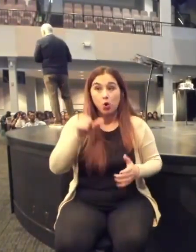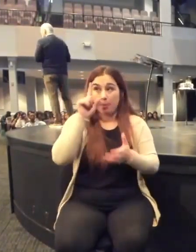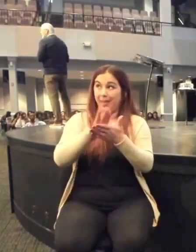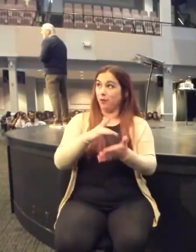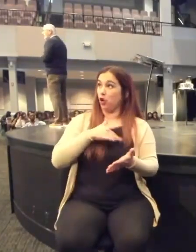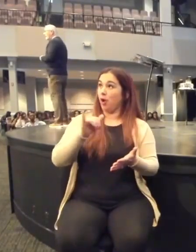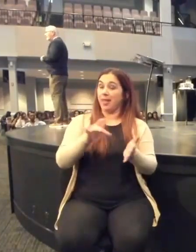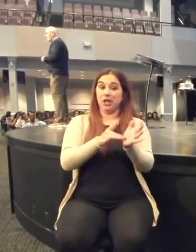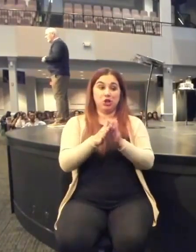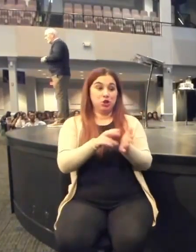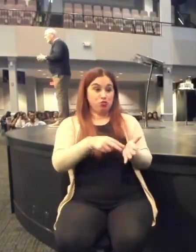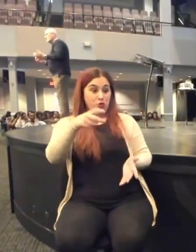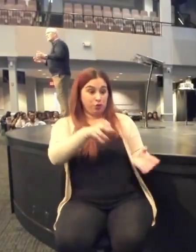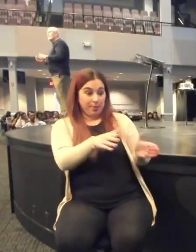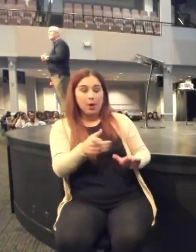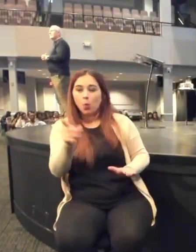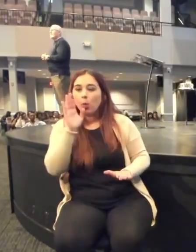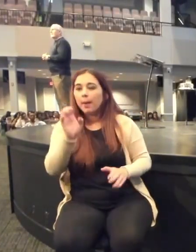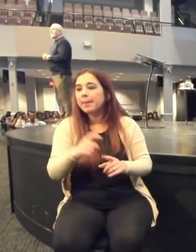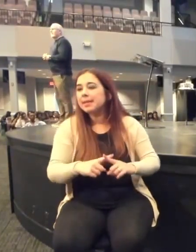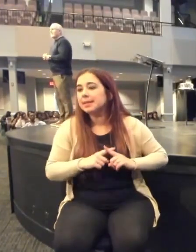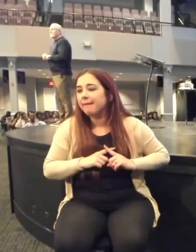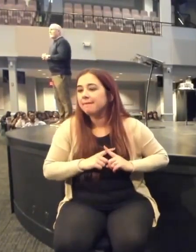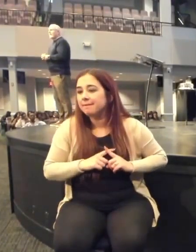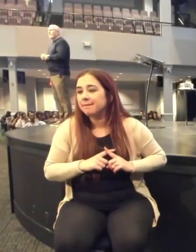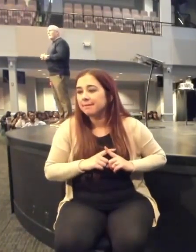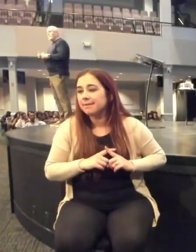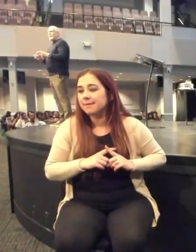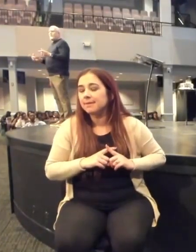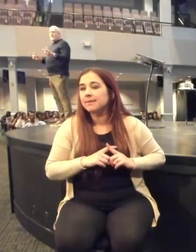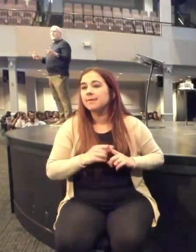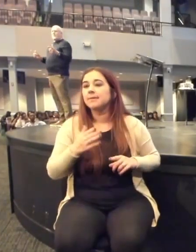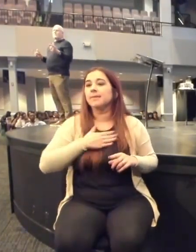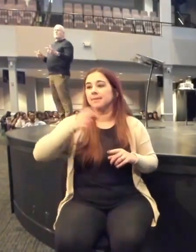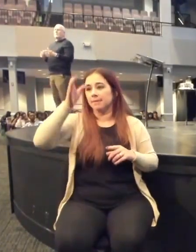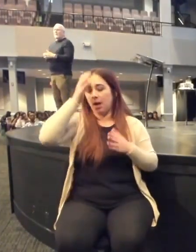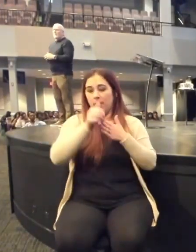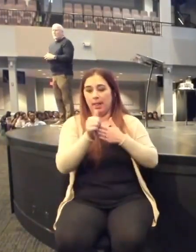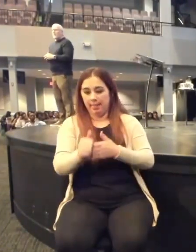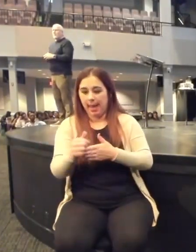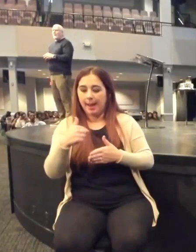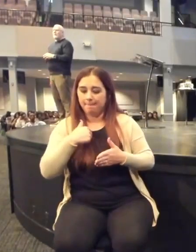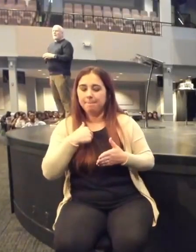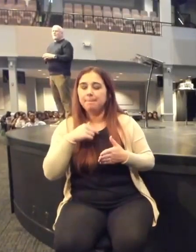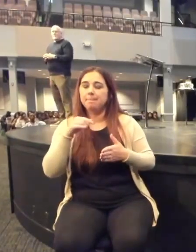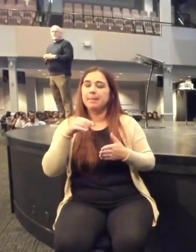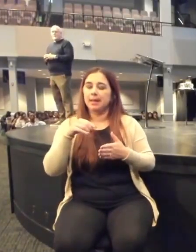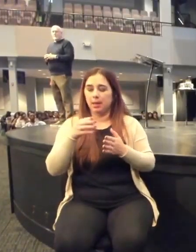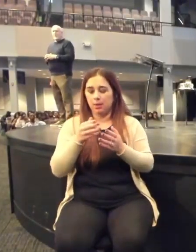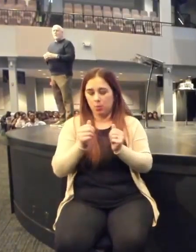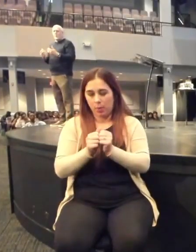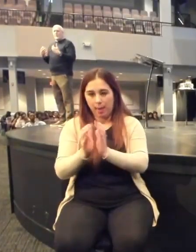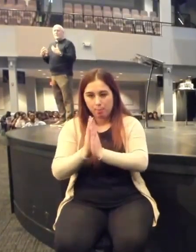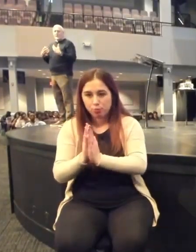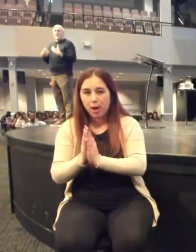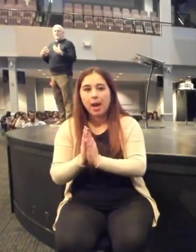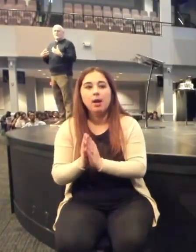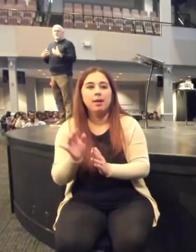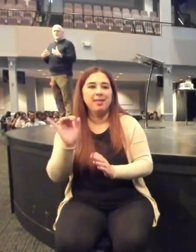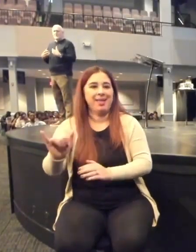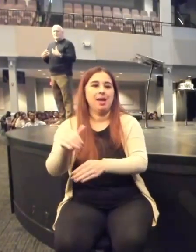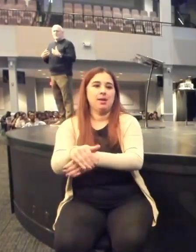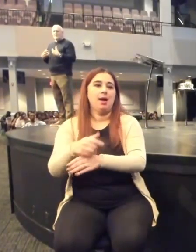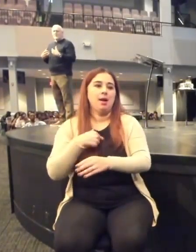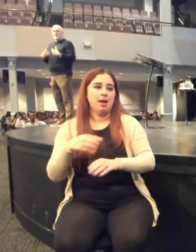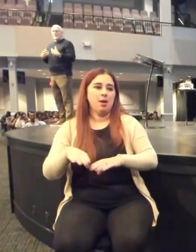God raised him from the dead, you'll be saved. And my father led me in a prayer that night where I opened my life